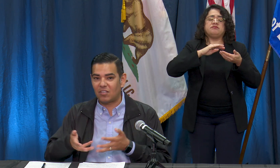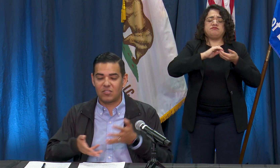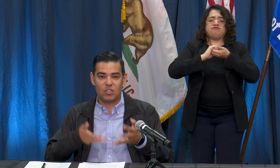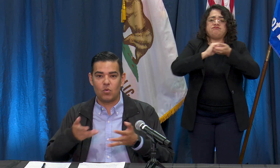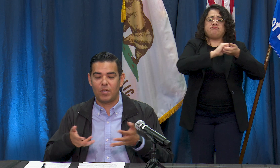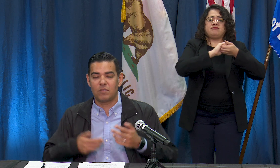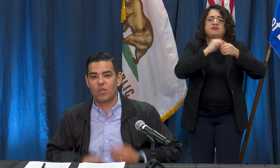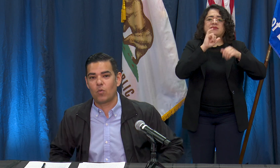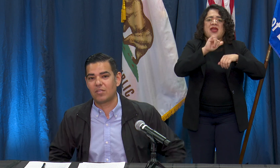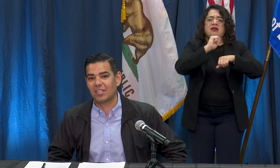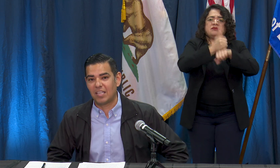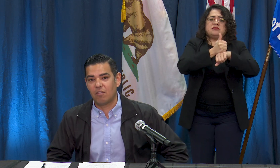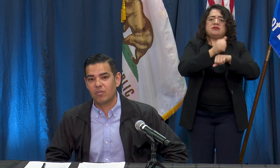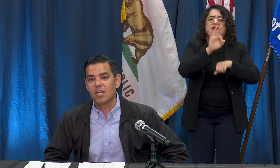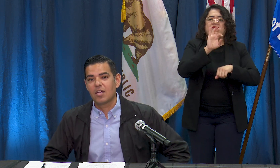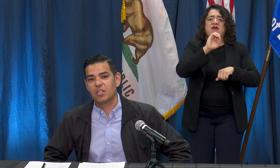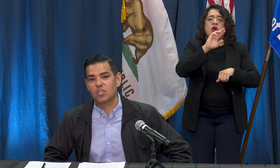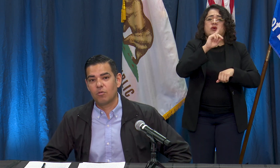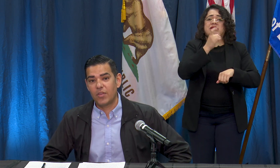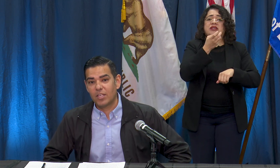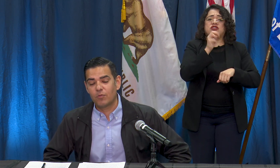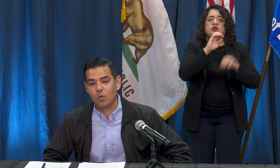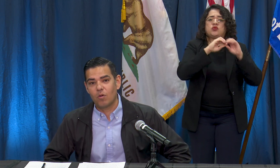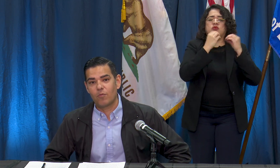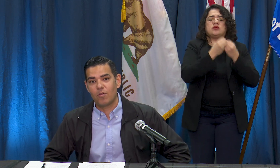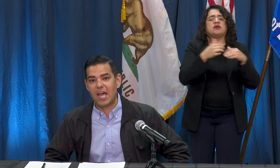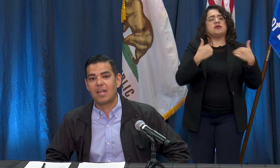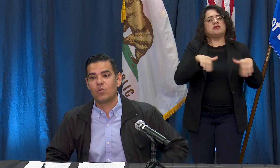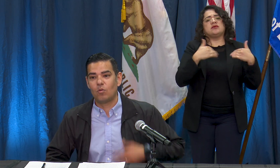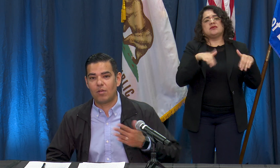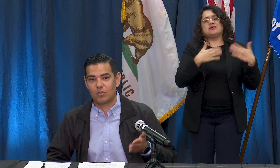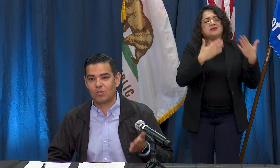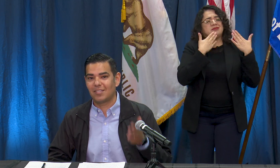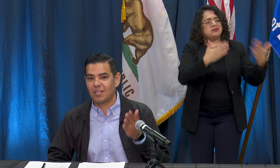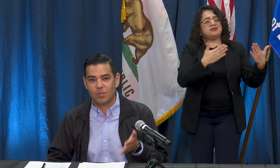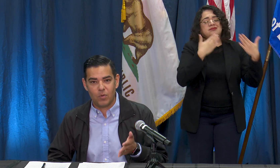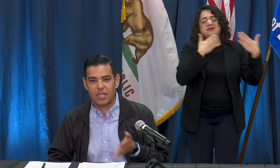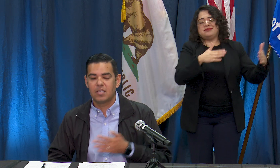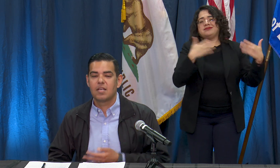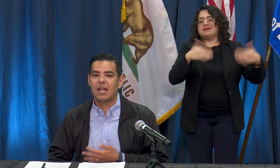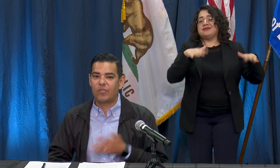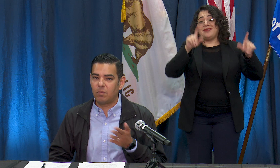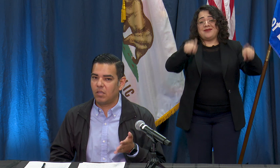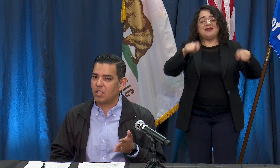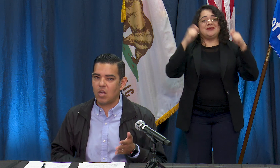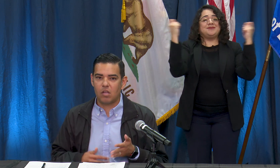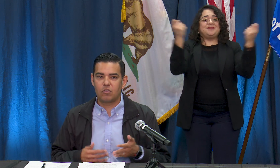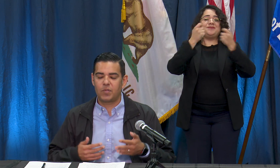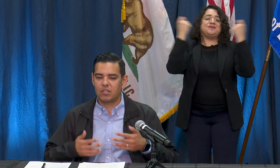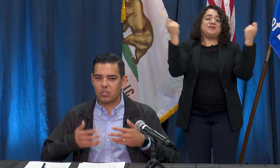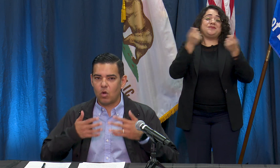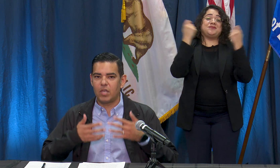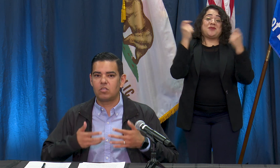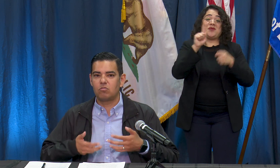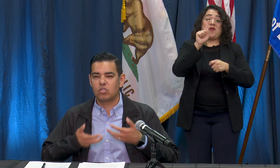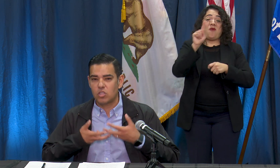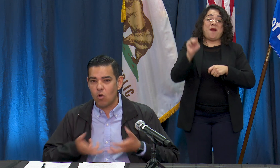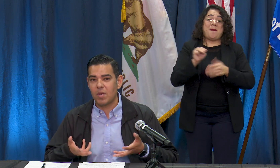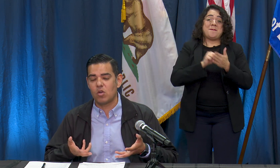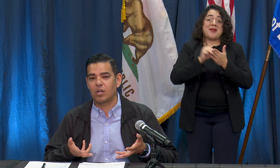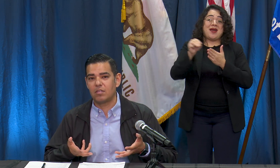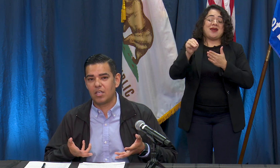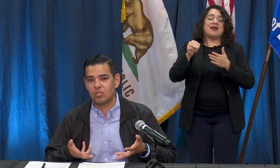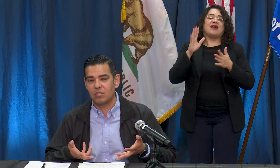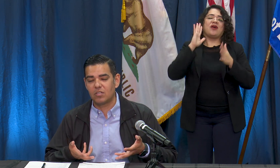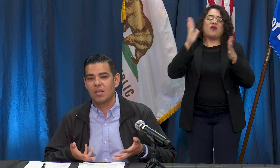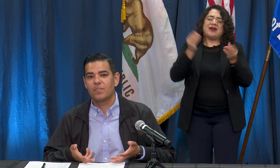and text and do a bunch of other ways to give. And so thank you for that. And we'll certainly celebrate at the $1 million because it's going to so